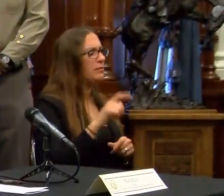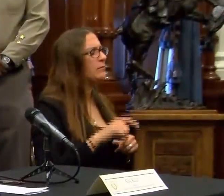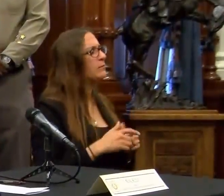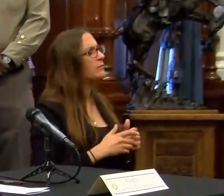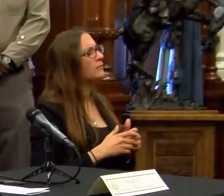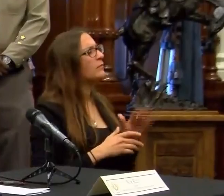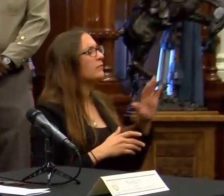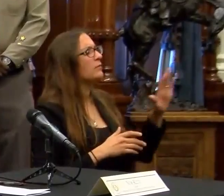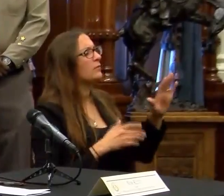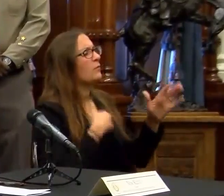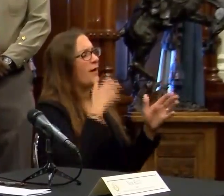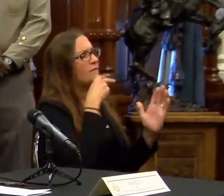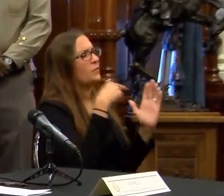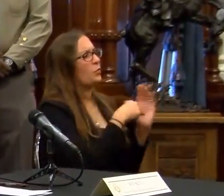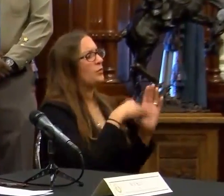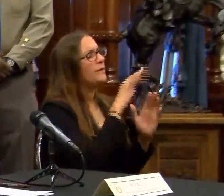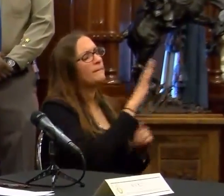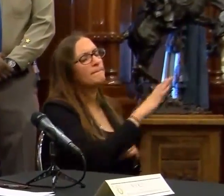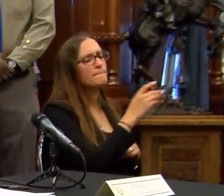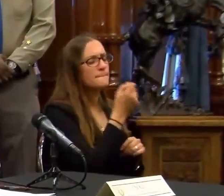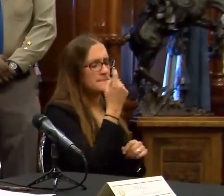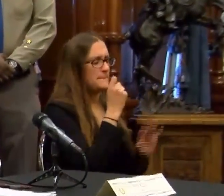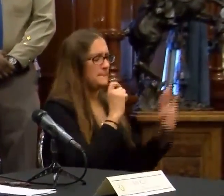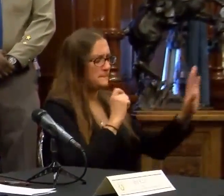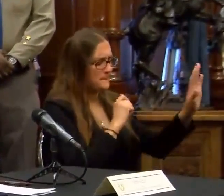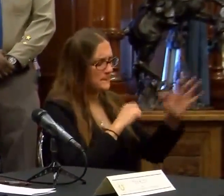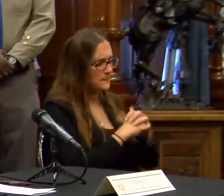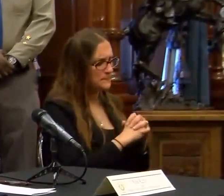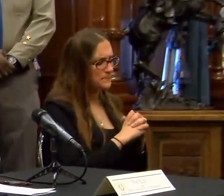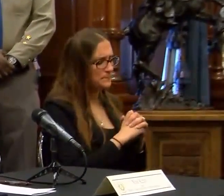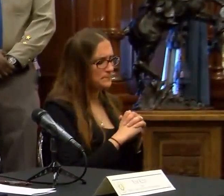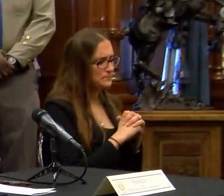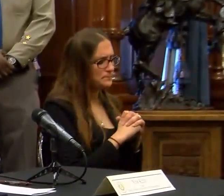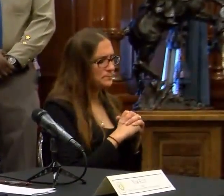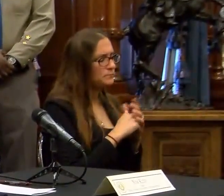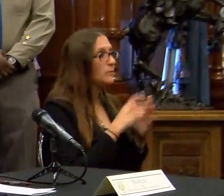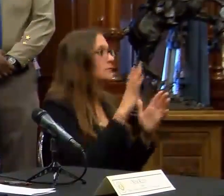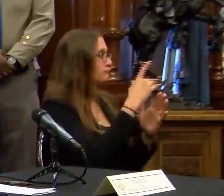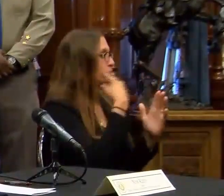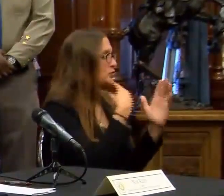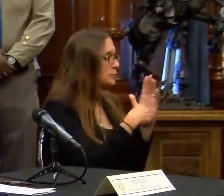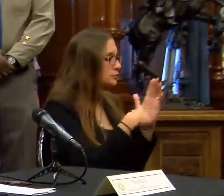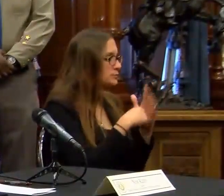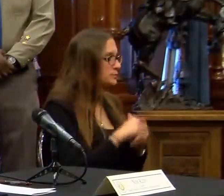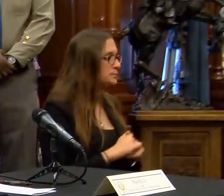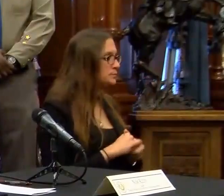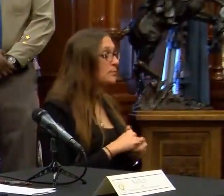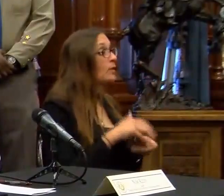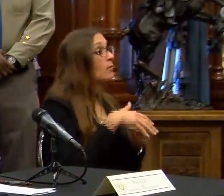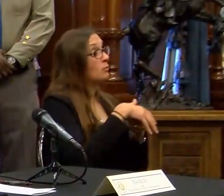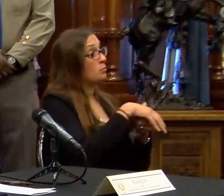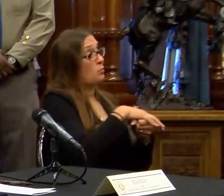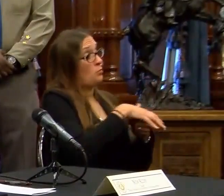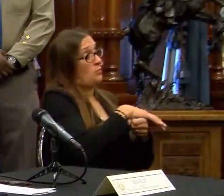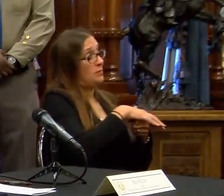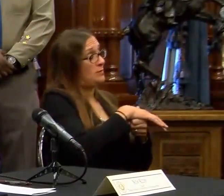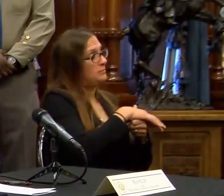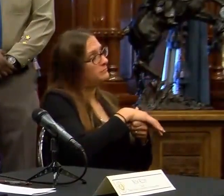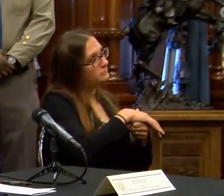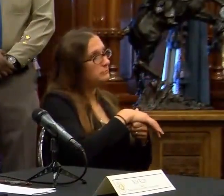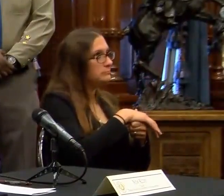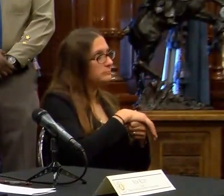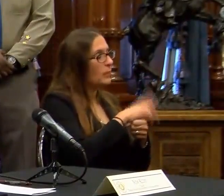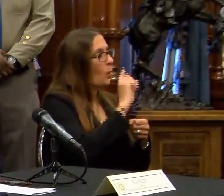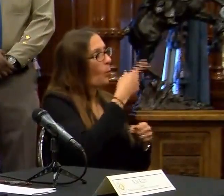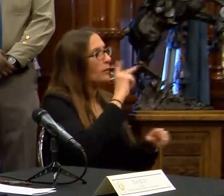provision? Well, we'll have to take a look at it. Here's the deal, and that is, for example, locally, pretty much